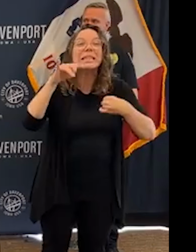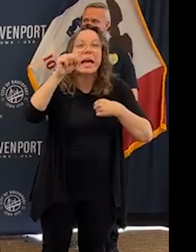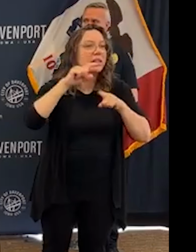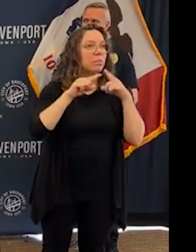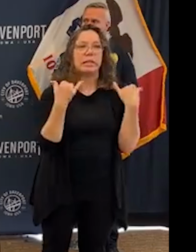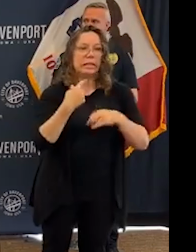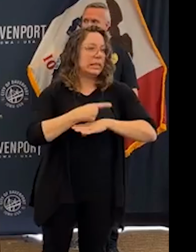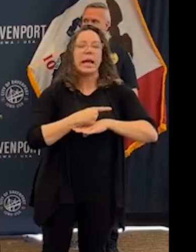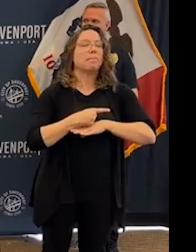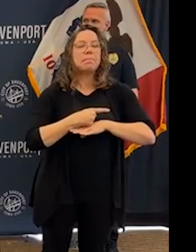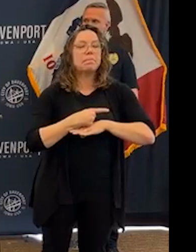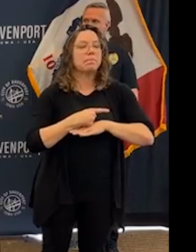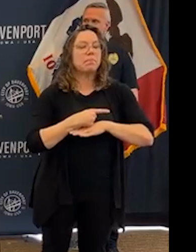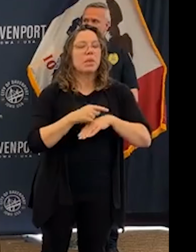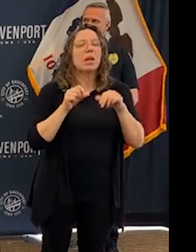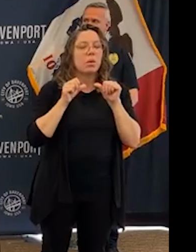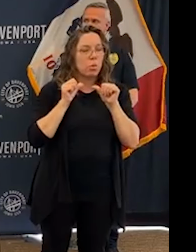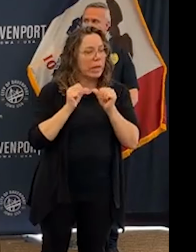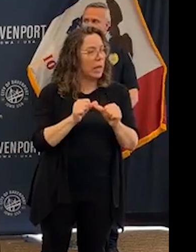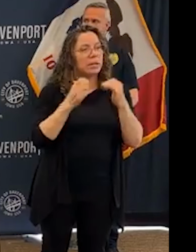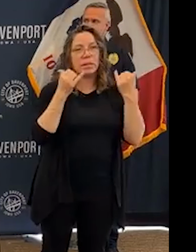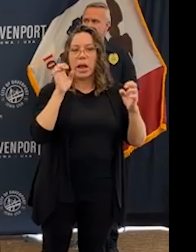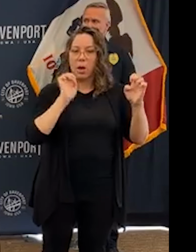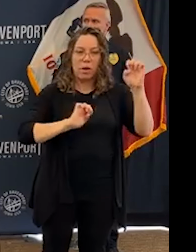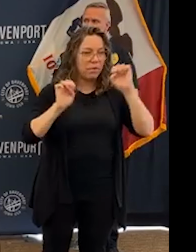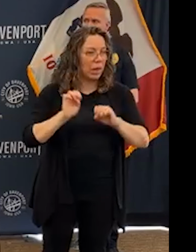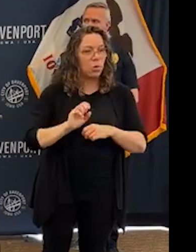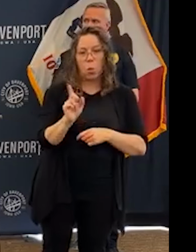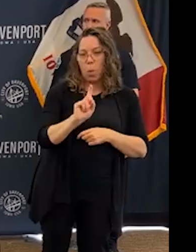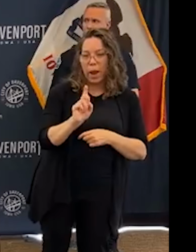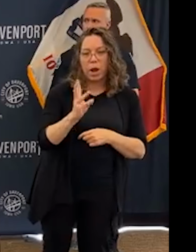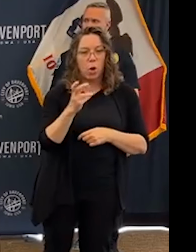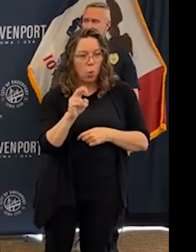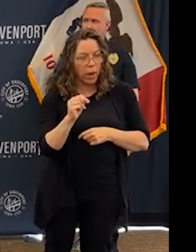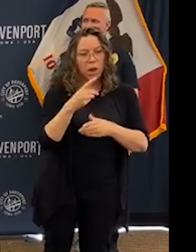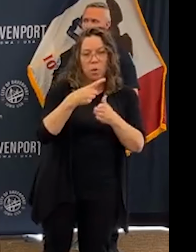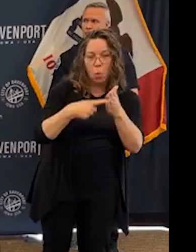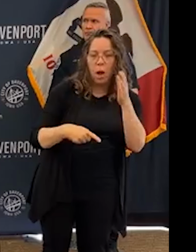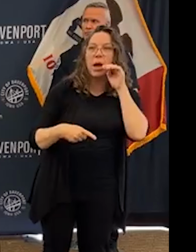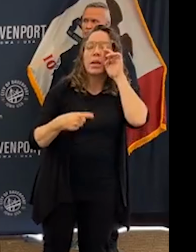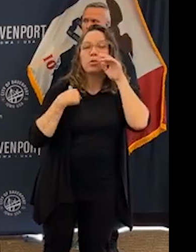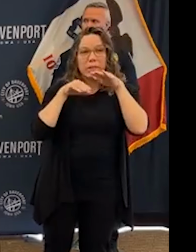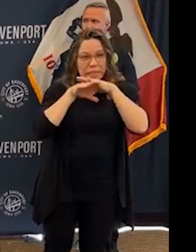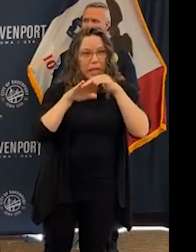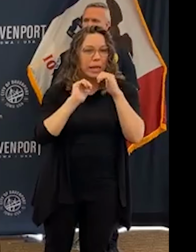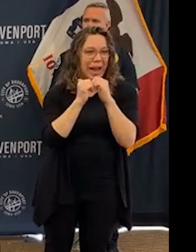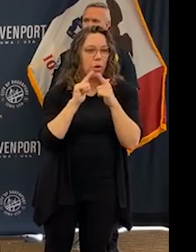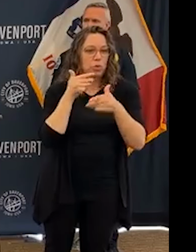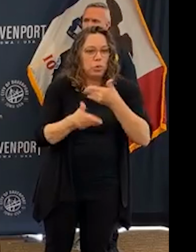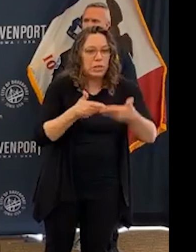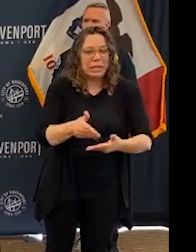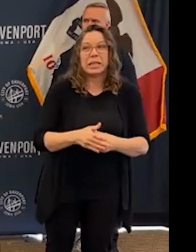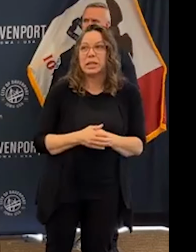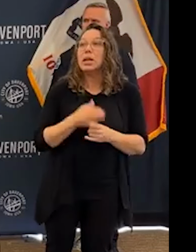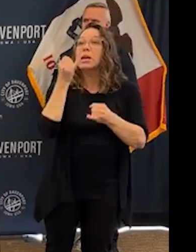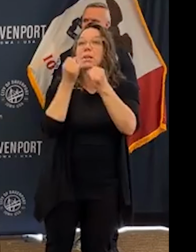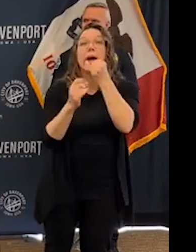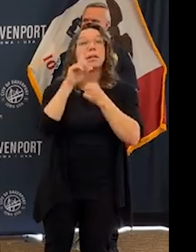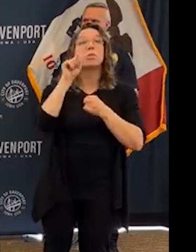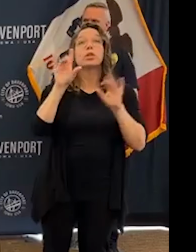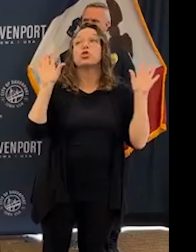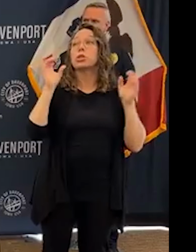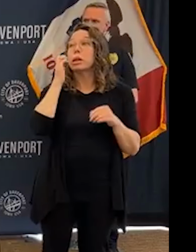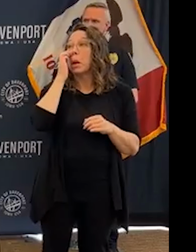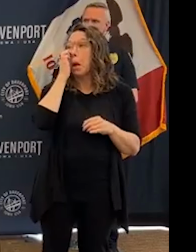constantly evaluating where, when, and what do we send and how we do that. Okay, last one. Has anything